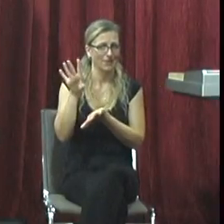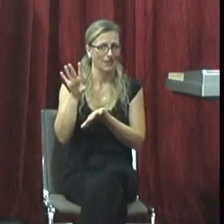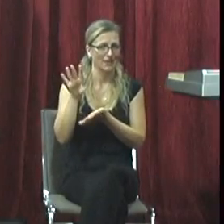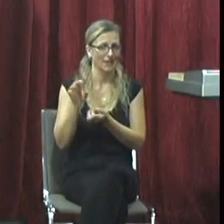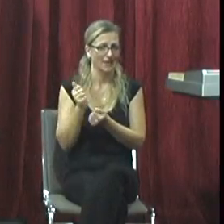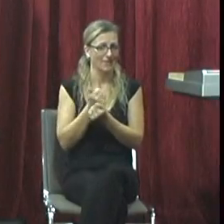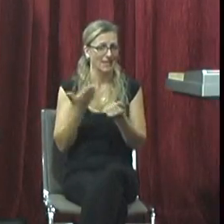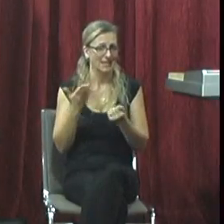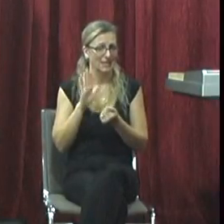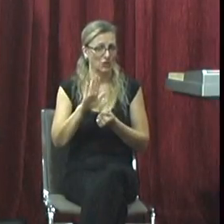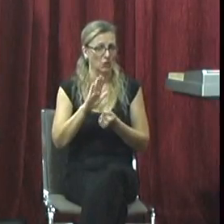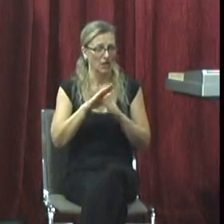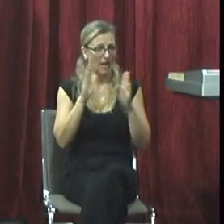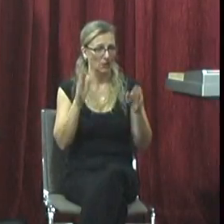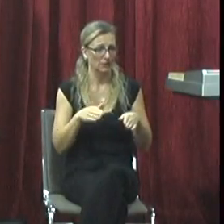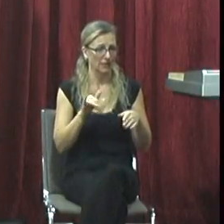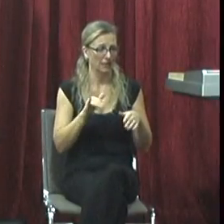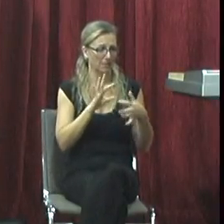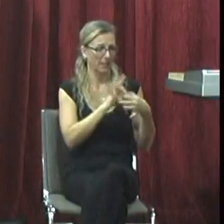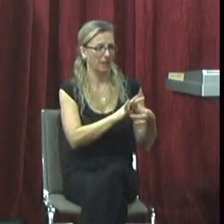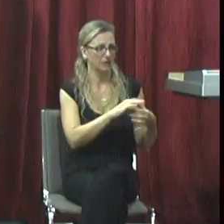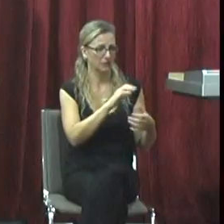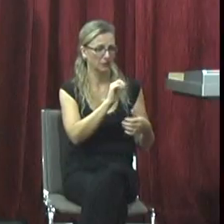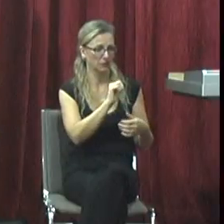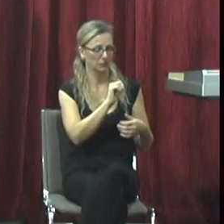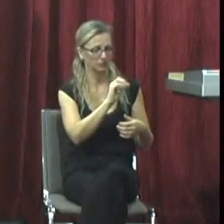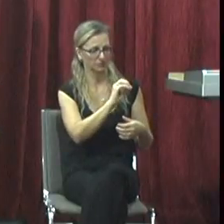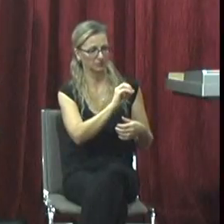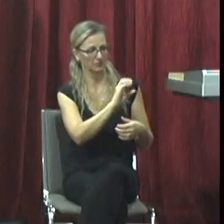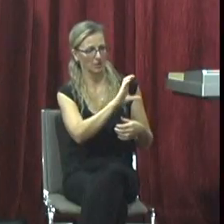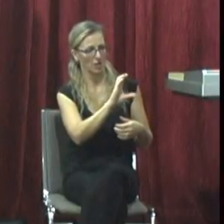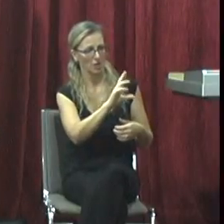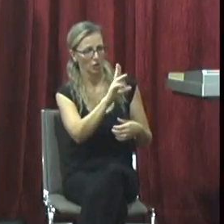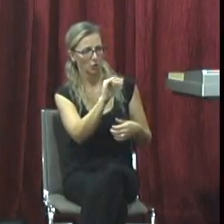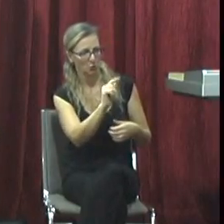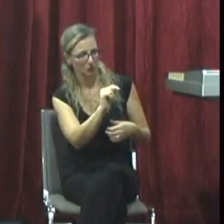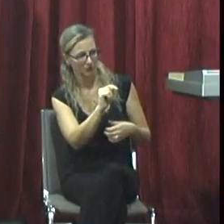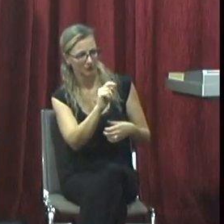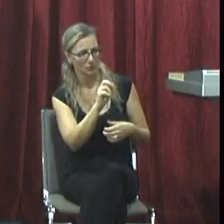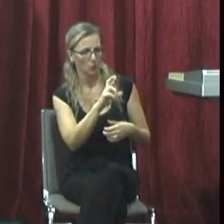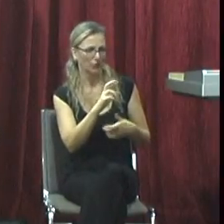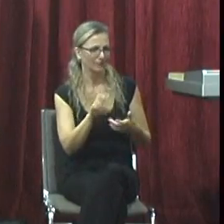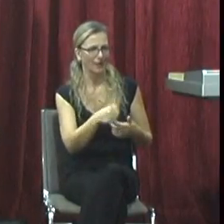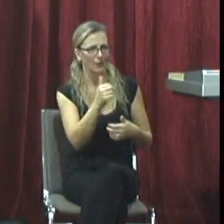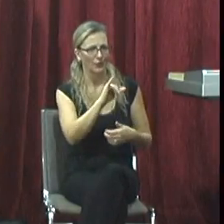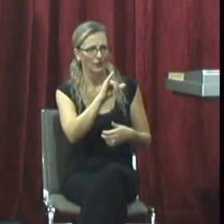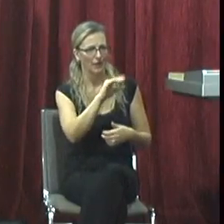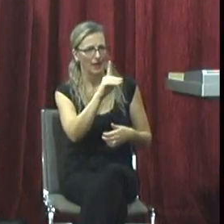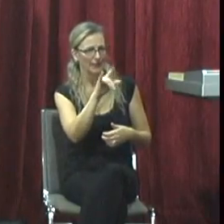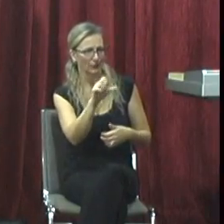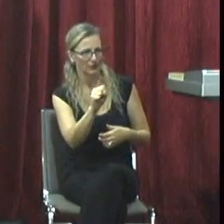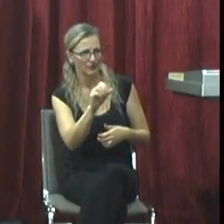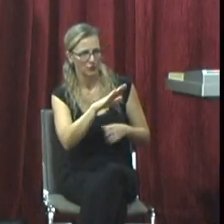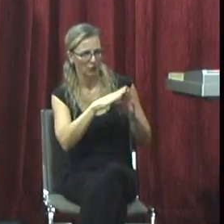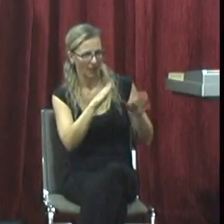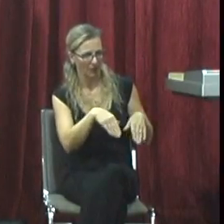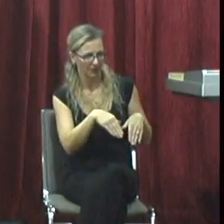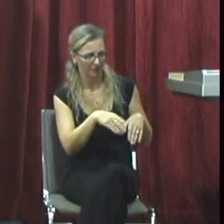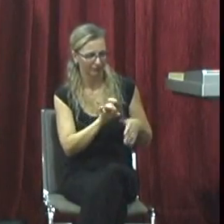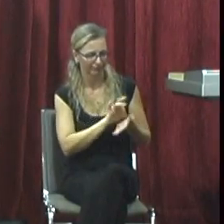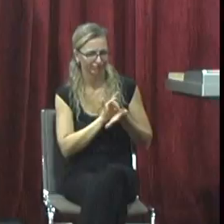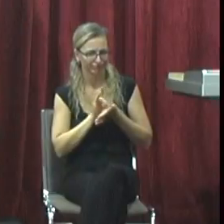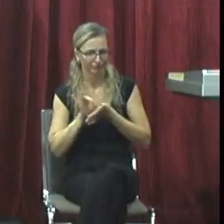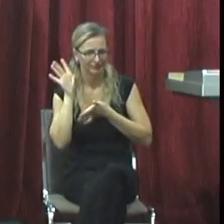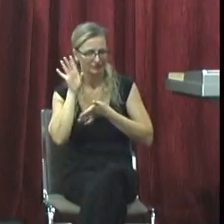idolatrous things in your house, right? Probably everybody's thinking about that. Hopefully you've already done that, but this is a good reminder to